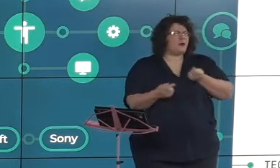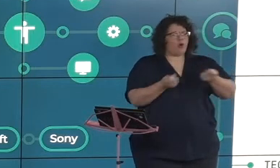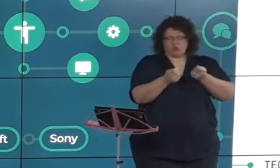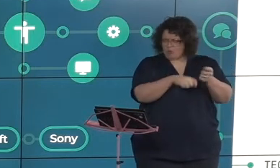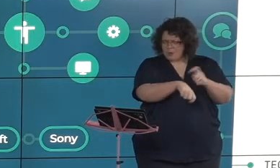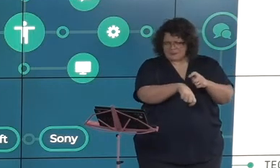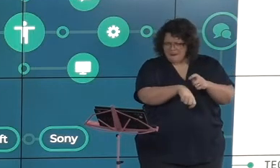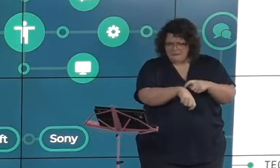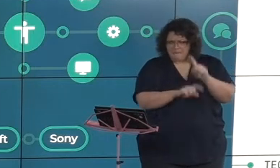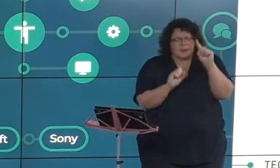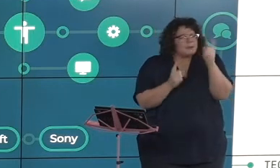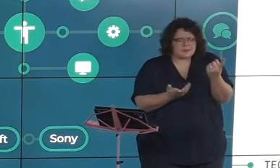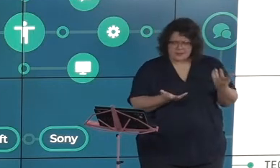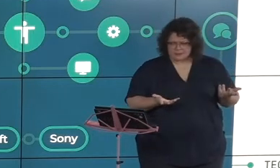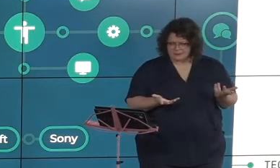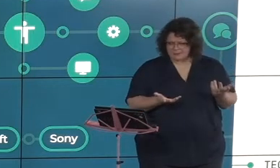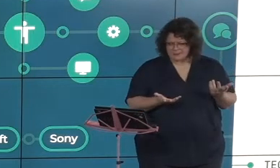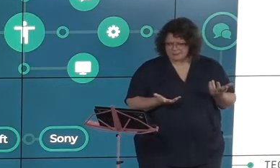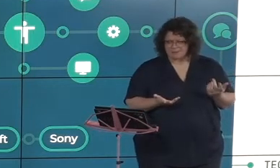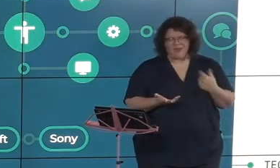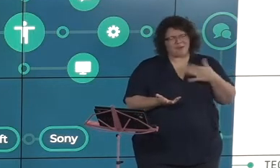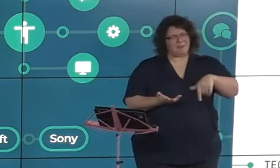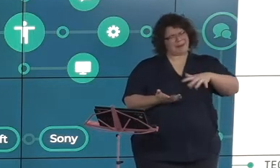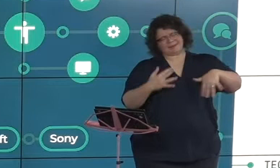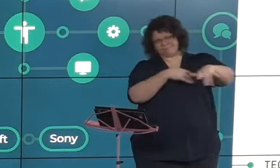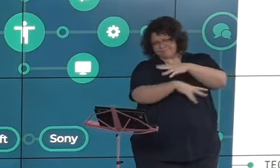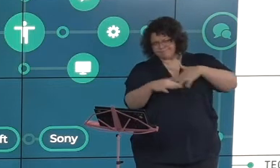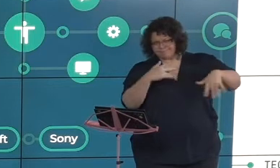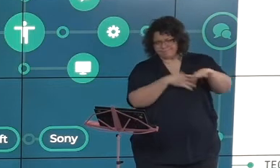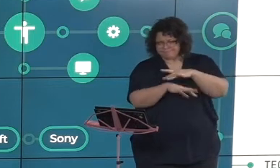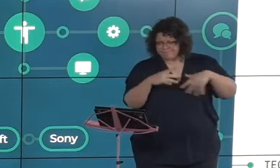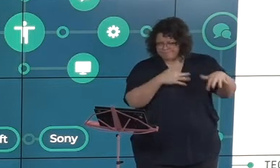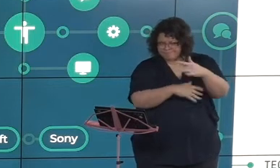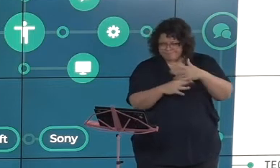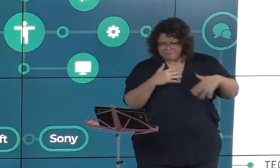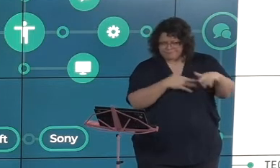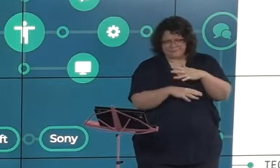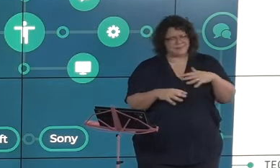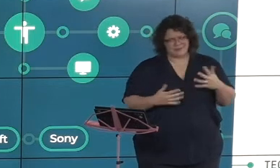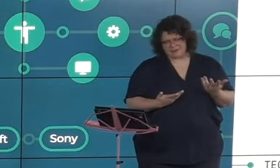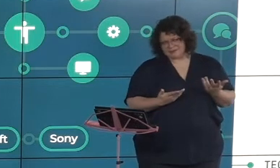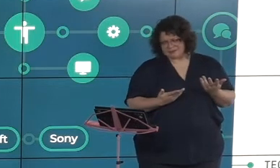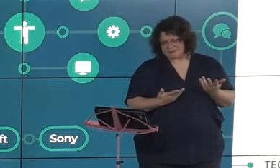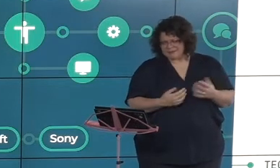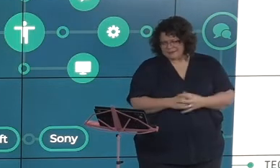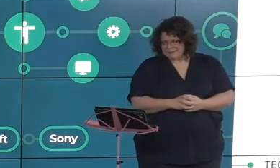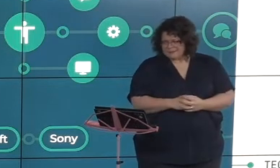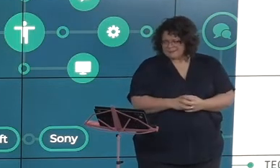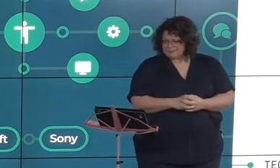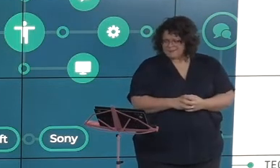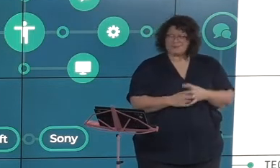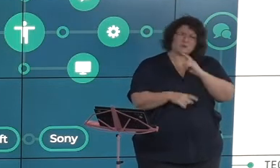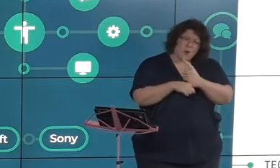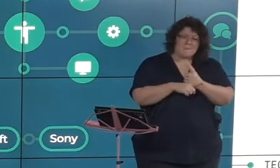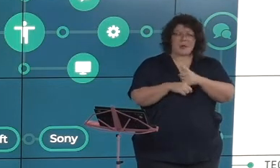inclusion for 20 years. I just met the extraordinary Larry Goldberg. Where are you, Larry? You throw up your hand. I can't see it, but